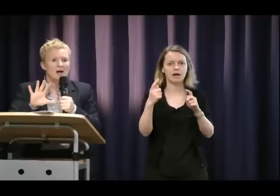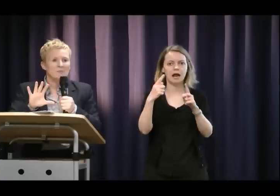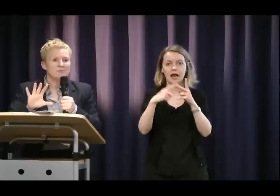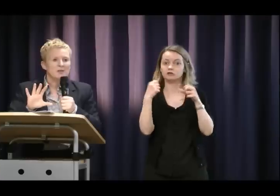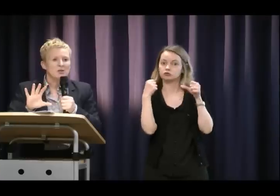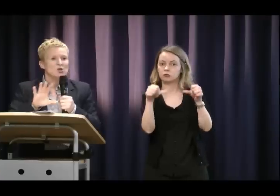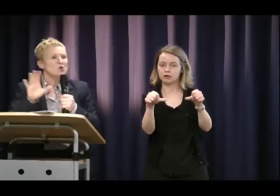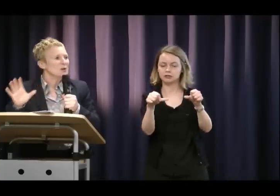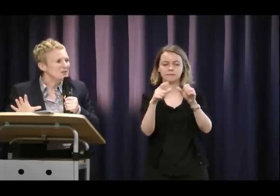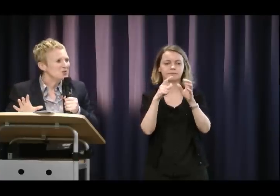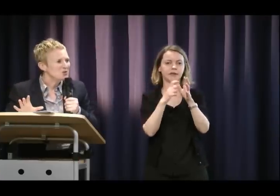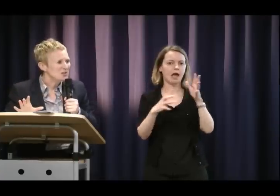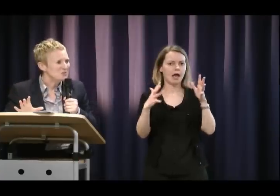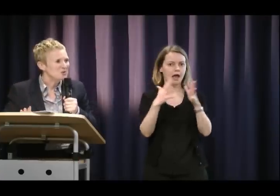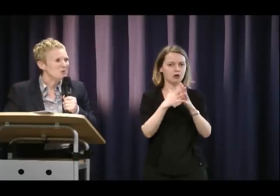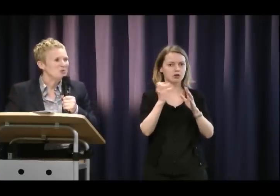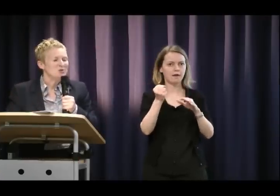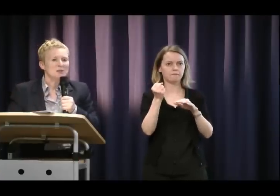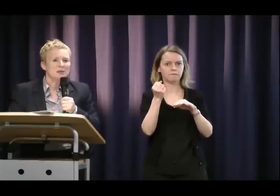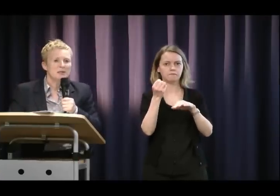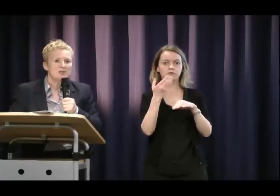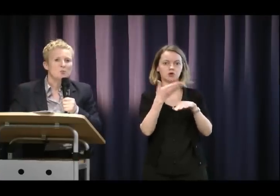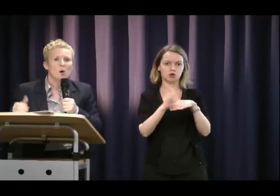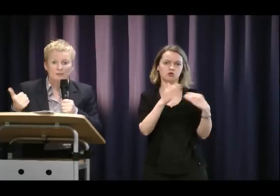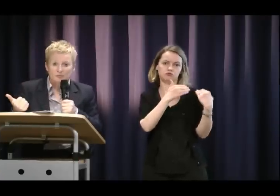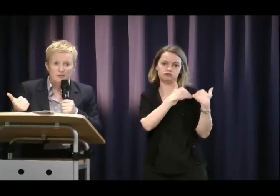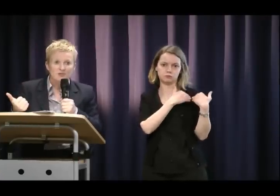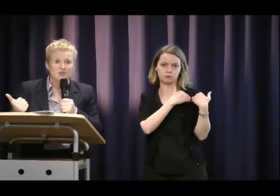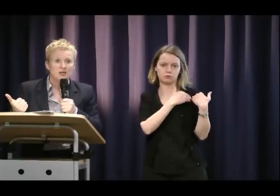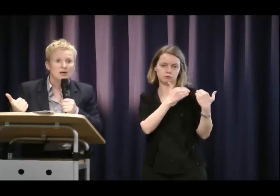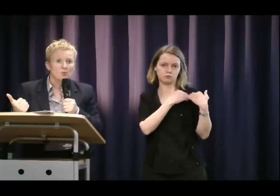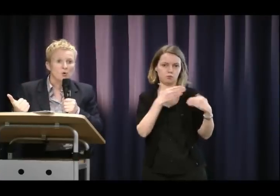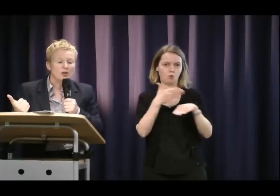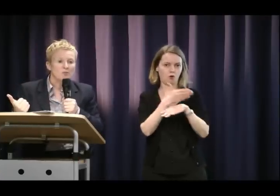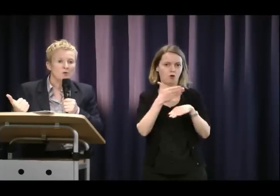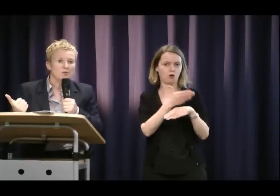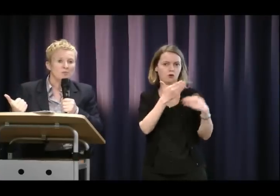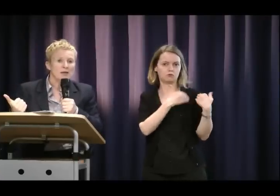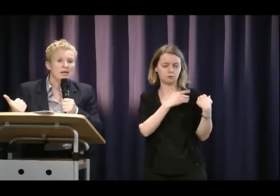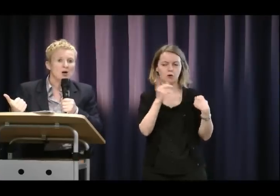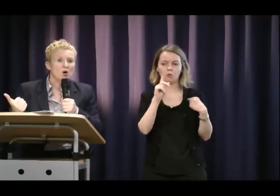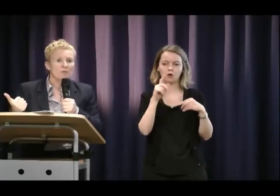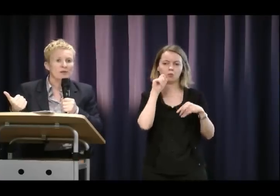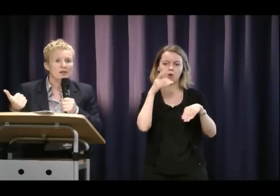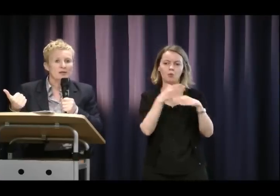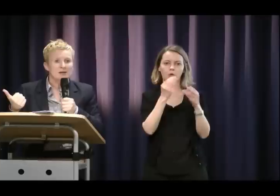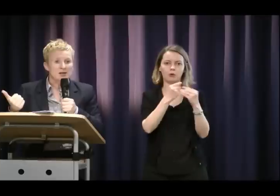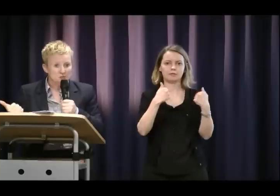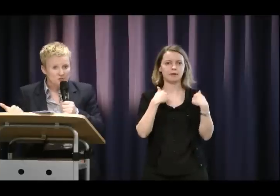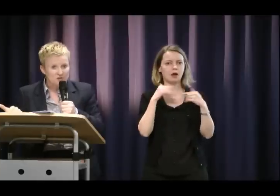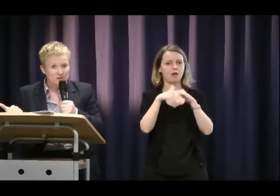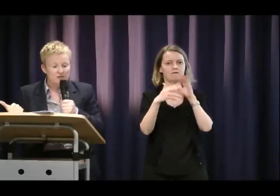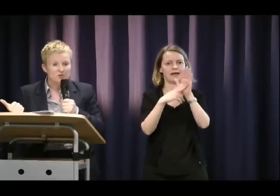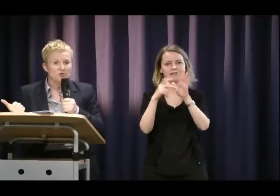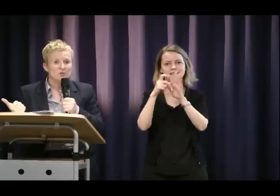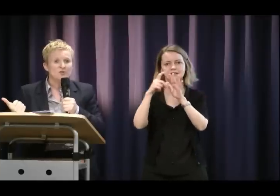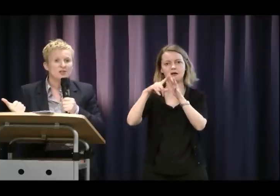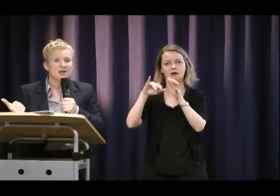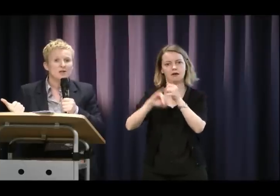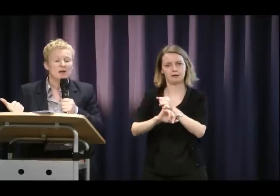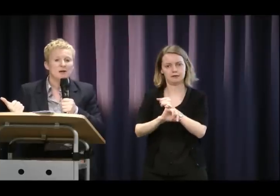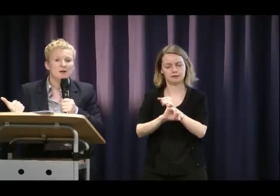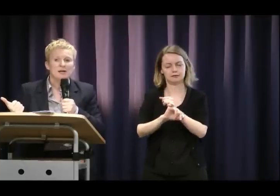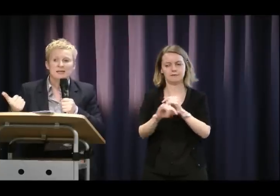of new and interesting responsibilities. One of them is working with me on the National Disability